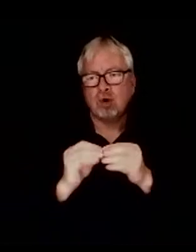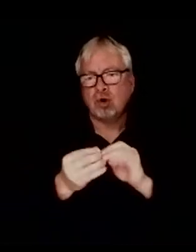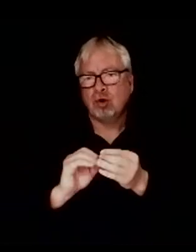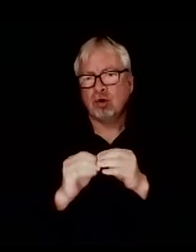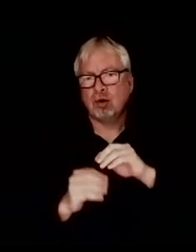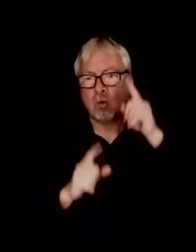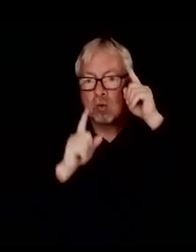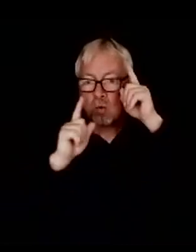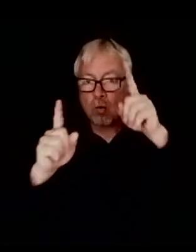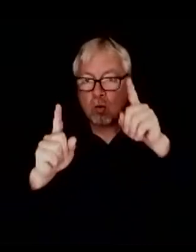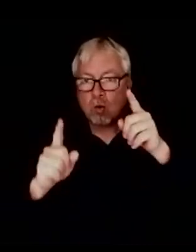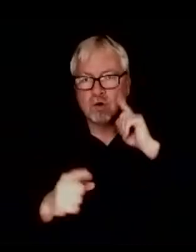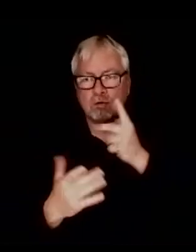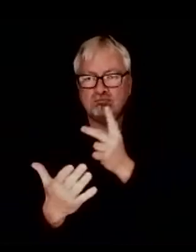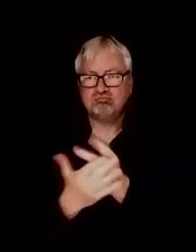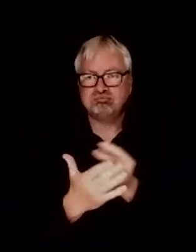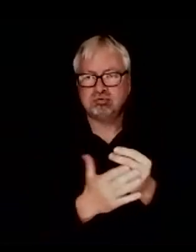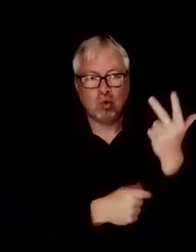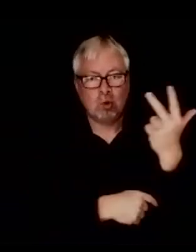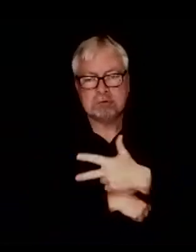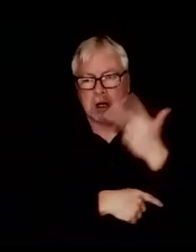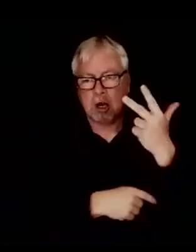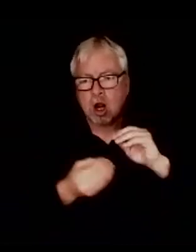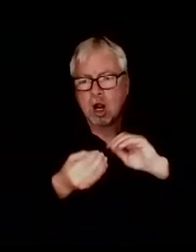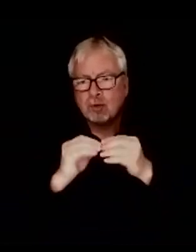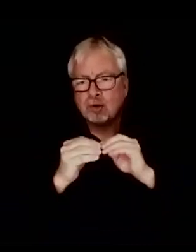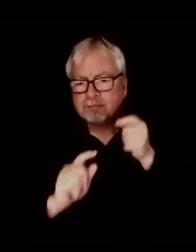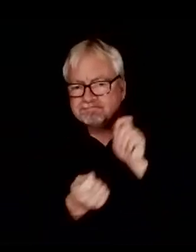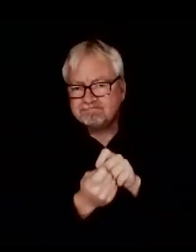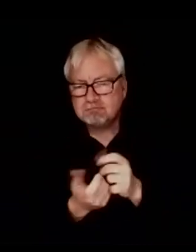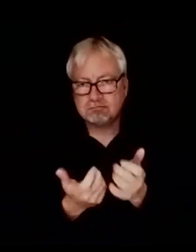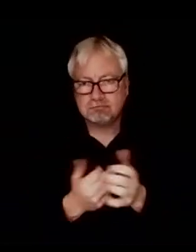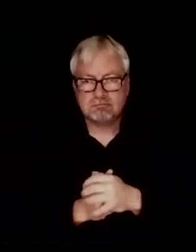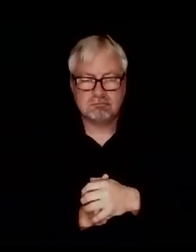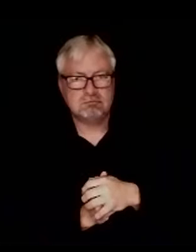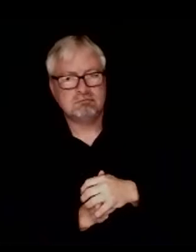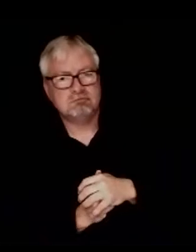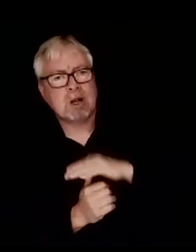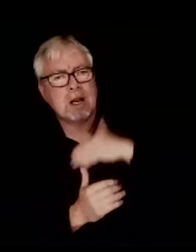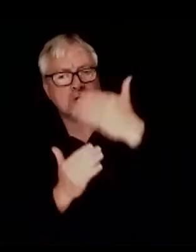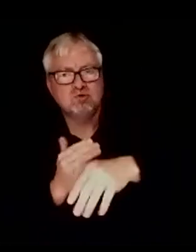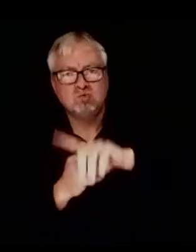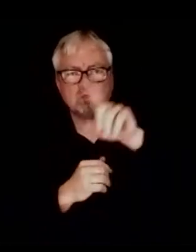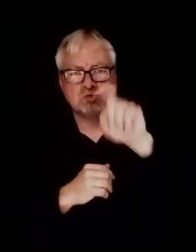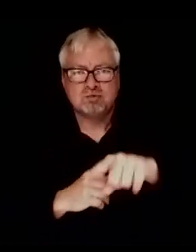Your next question comes from the line of Dave Ulrich with Pioneer Press. Your line is open.